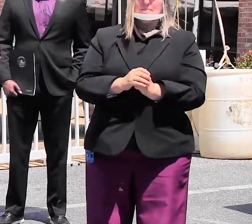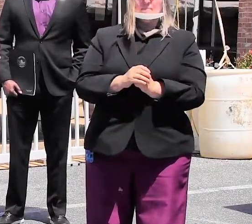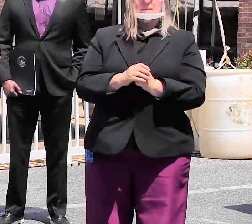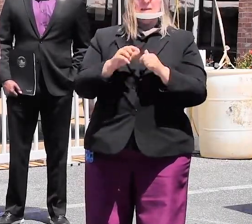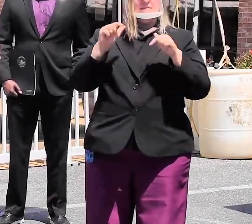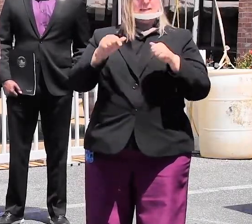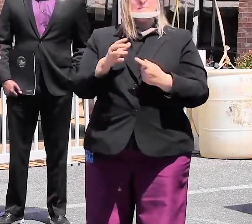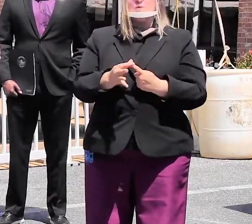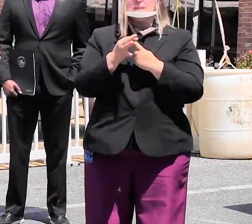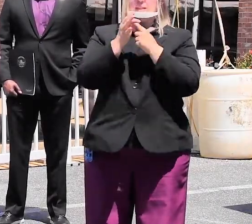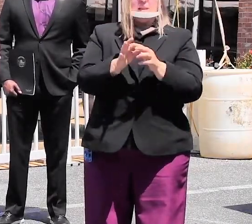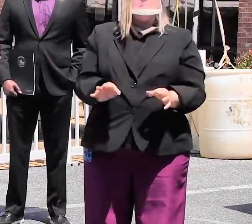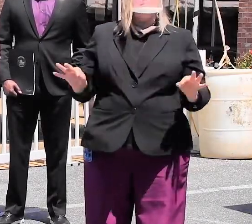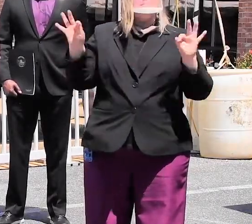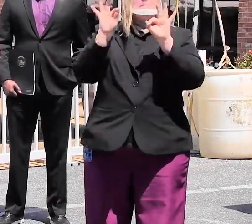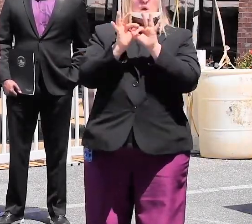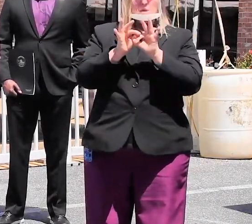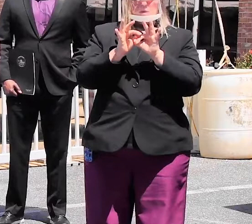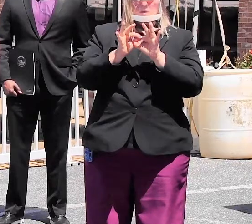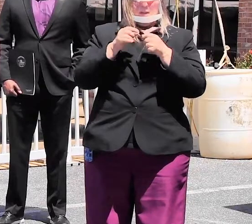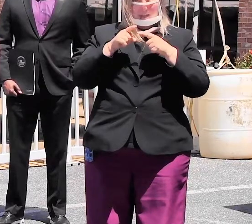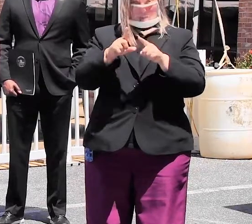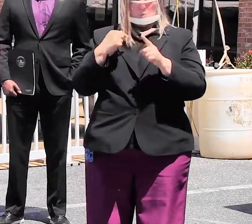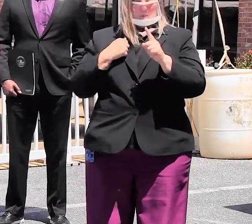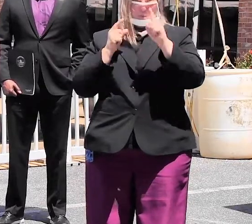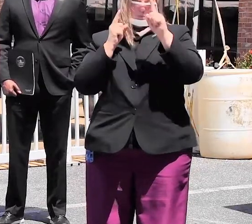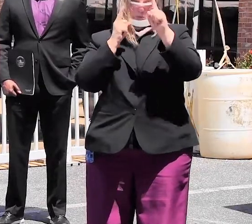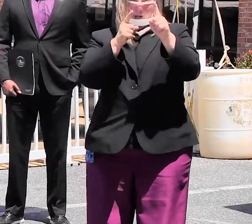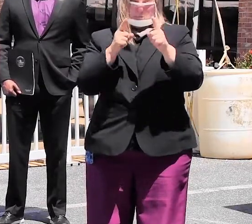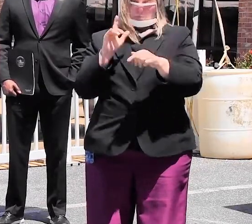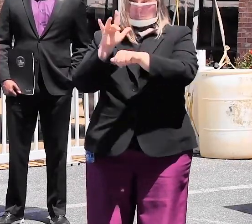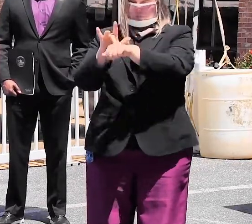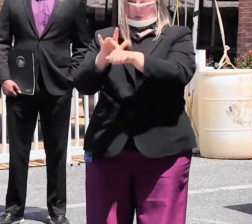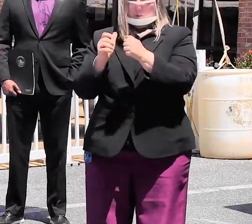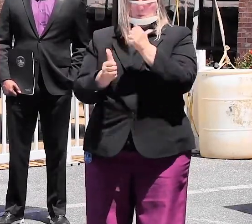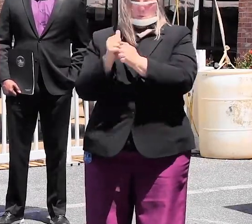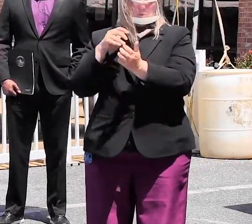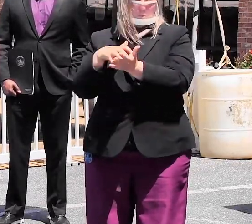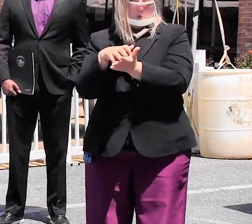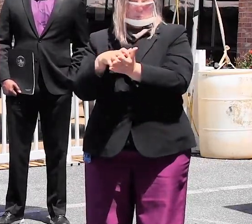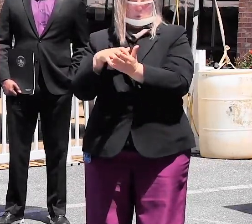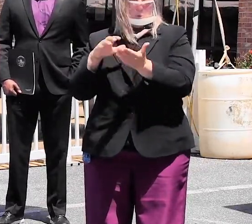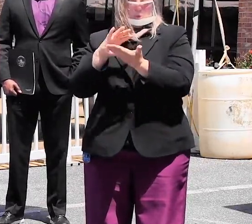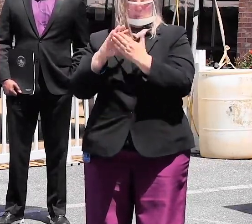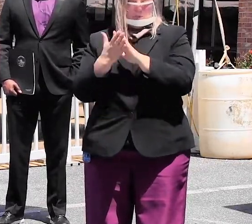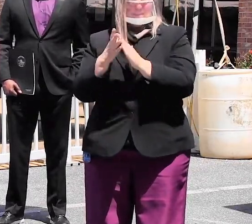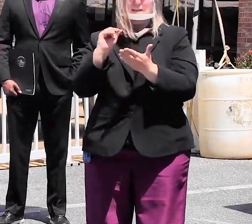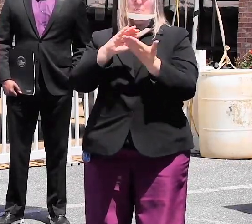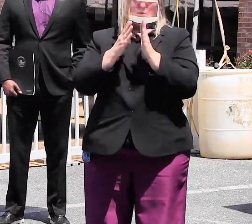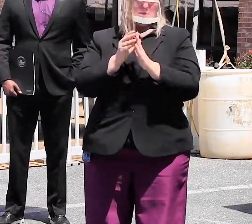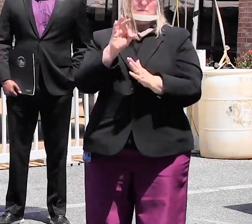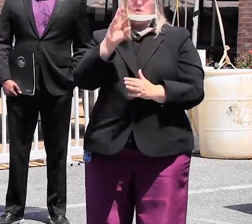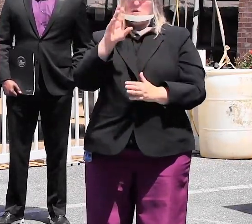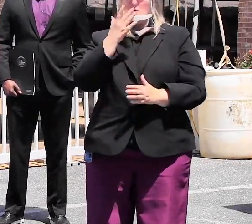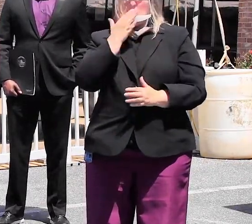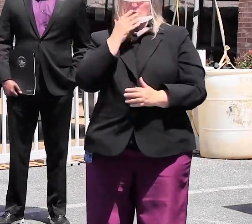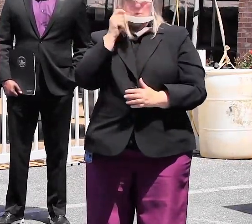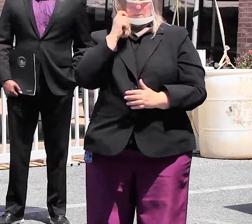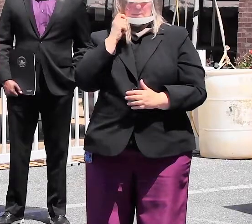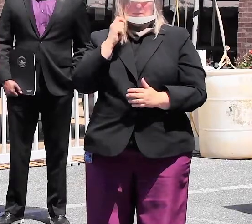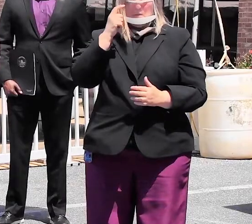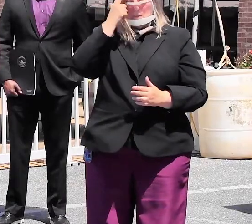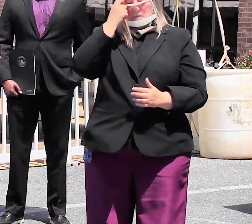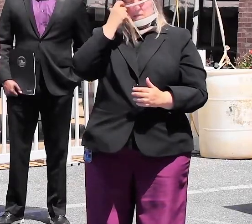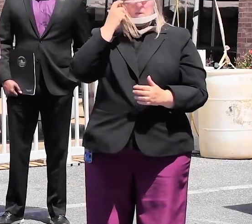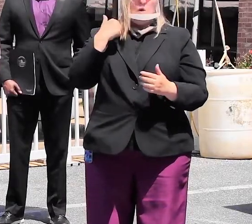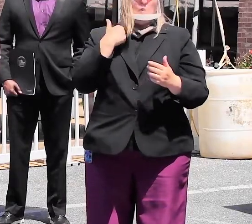is particularly important as we strive to reach our most vulnerable communities and communities of color. We are proud to be